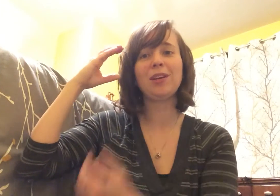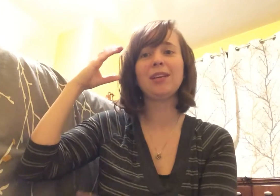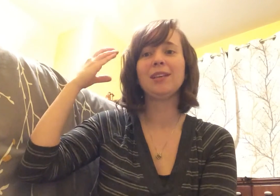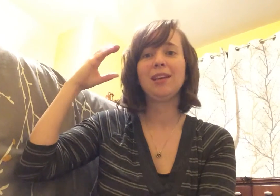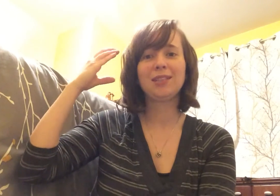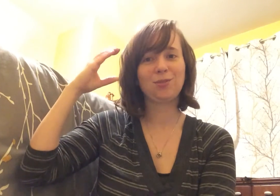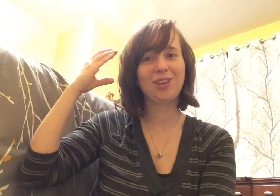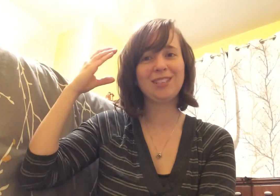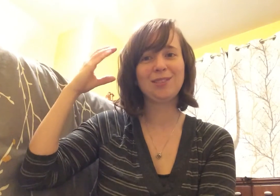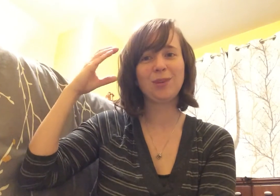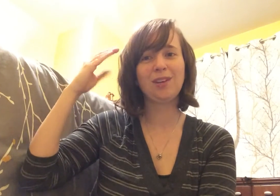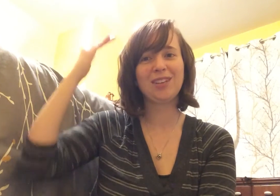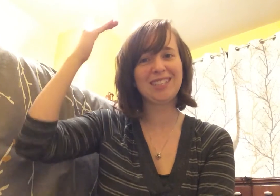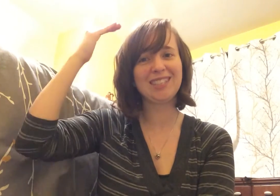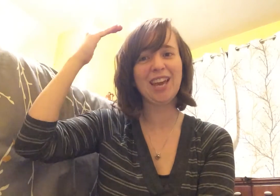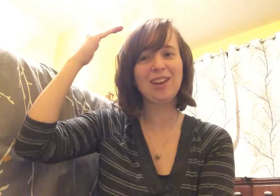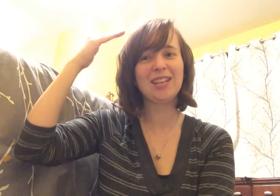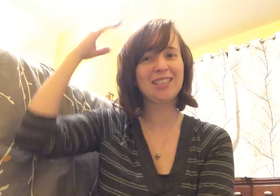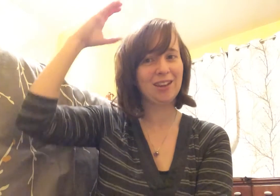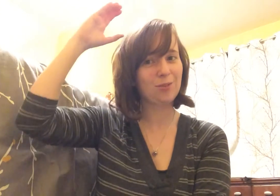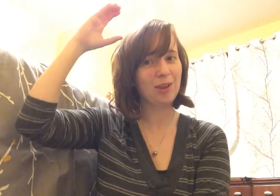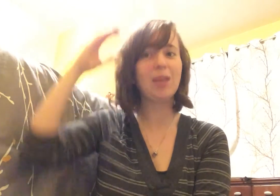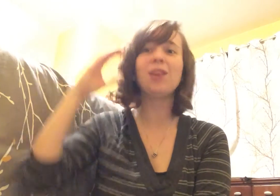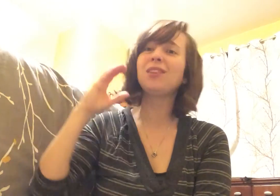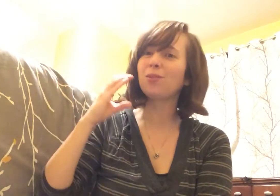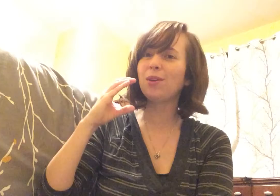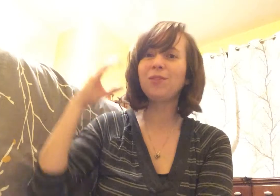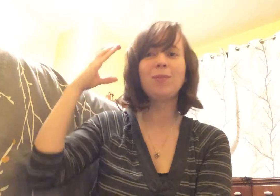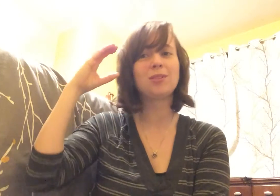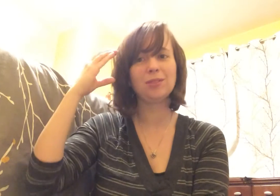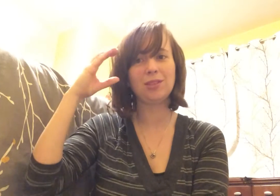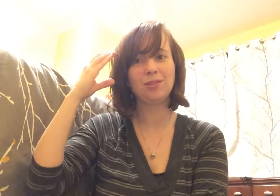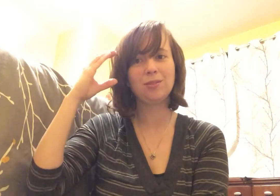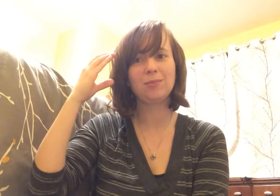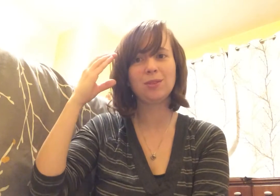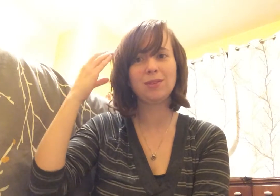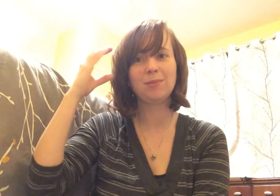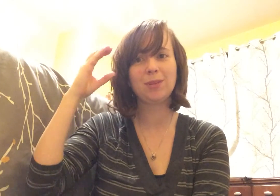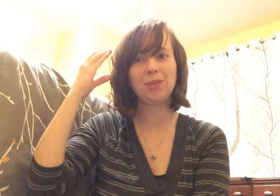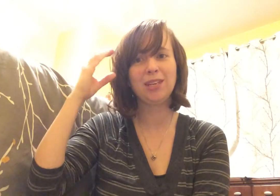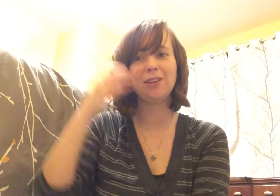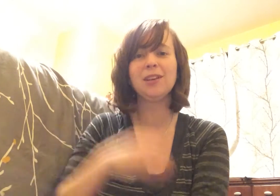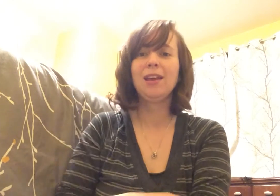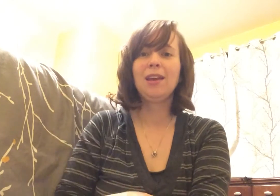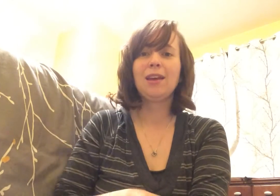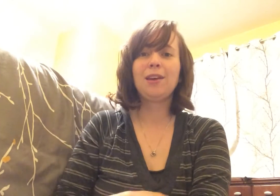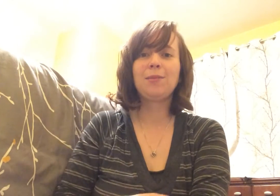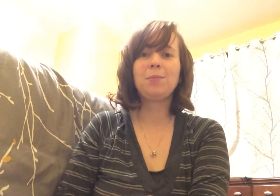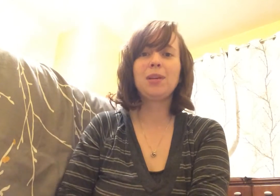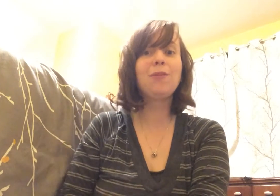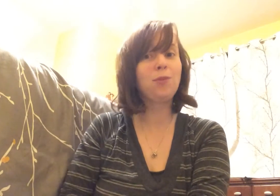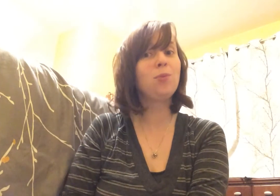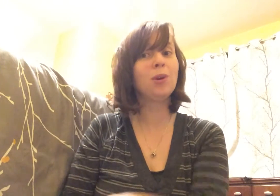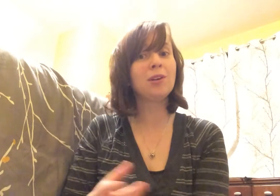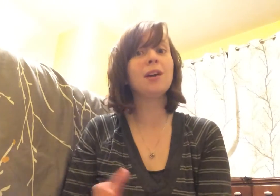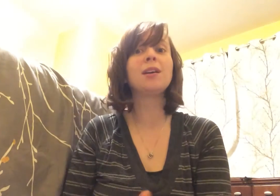area. So cousins right here, because it's not quite male, not quite female, so you can do in between here. But if you were talking